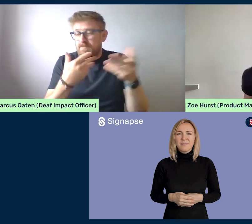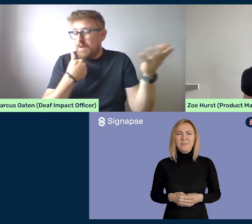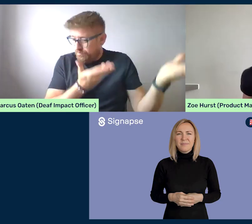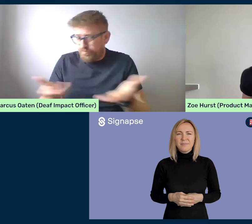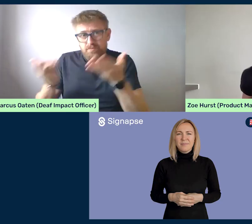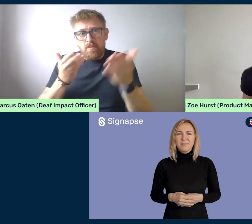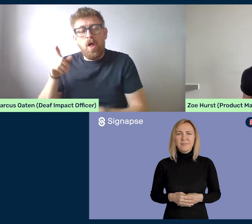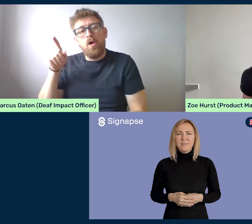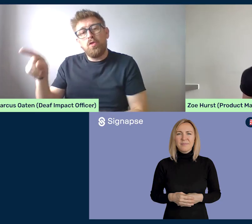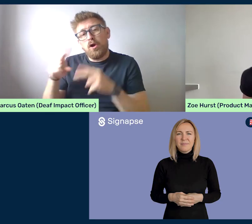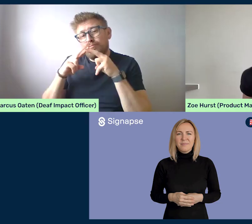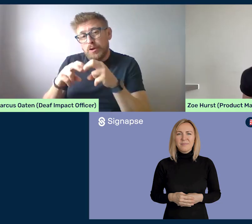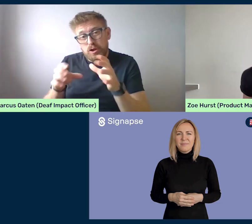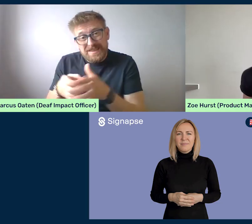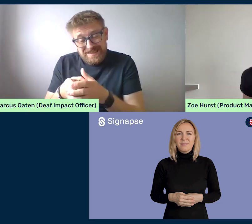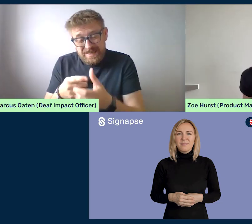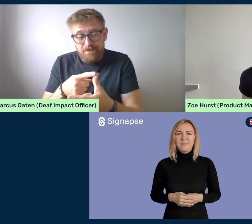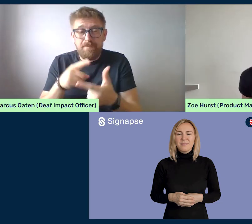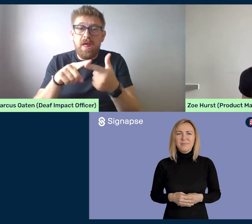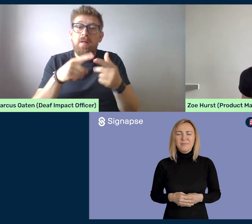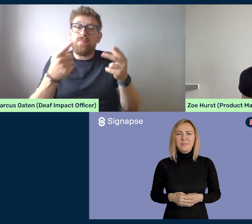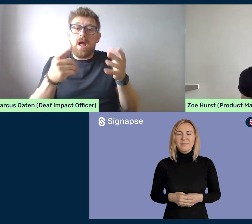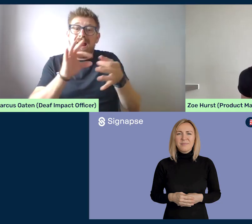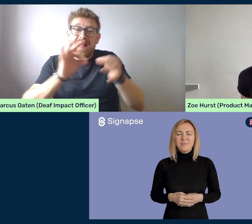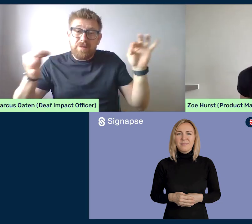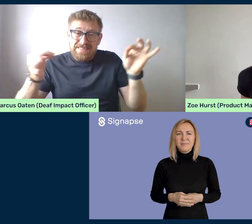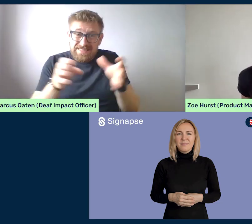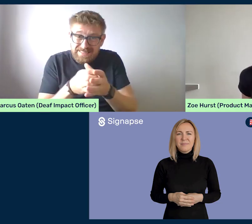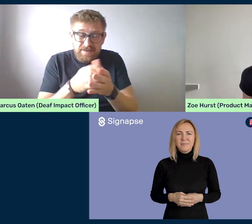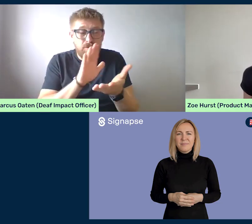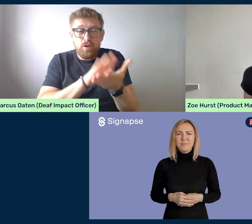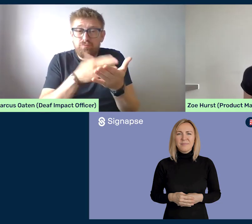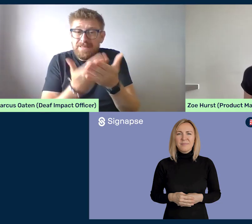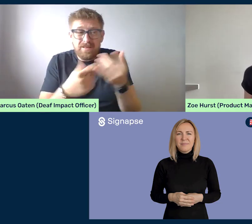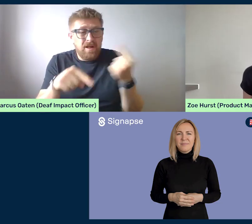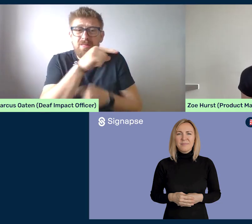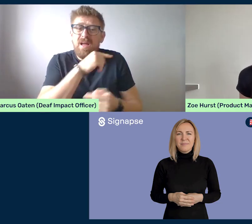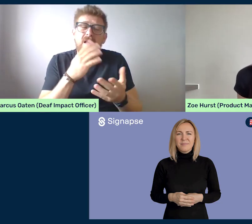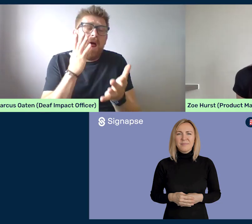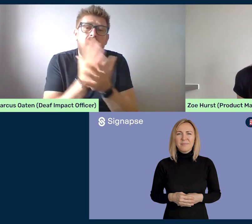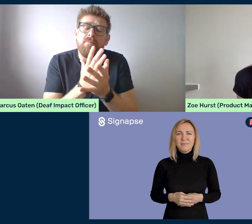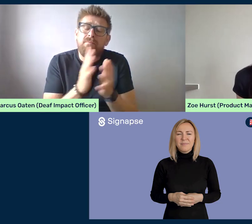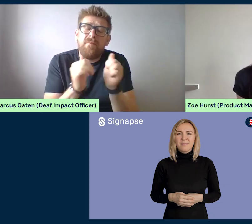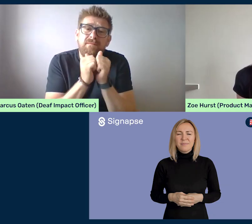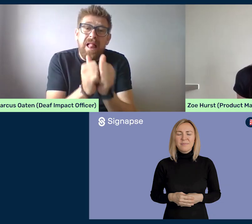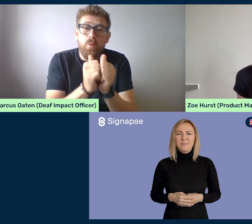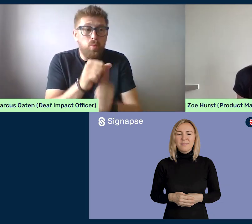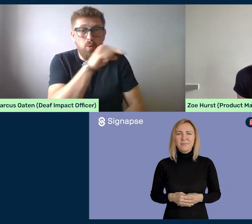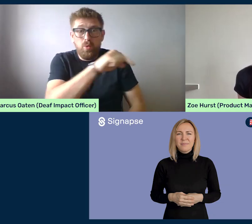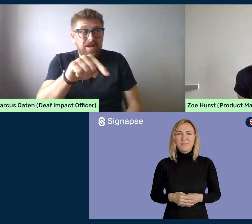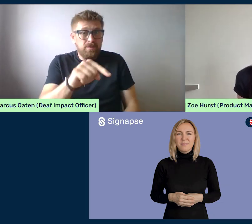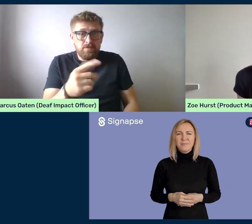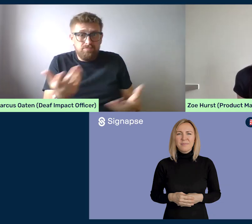it's positive or negative. Mhm. We need it. The research team use it, the linguistic team use it, and the